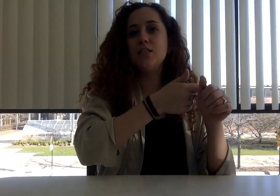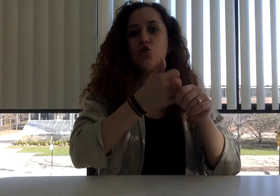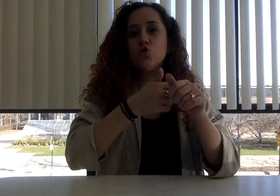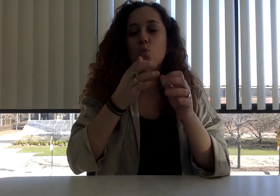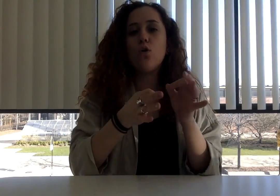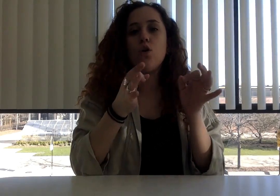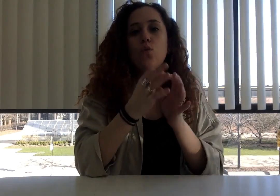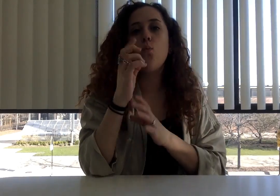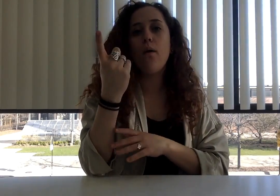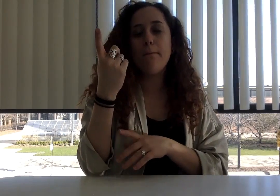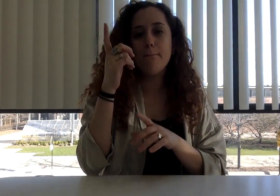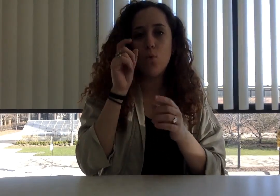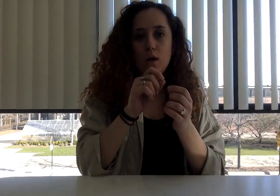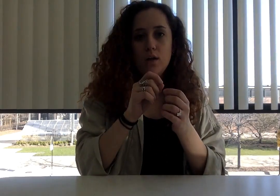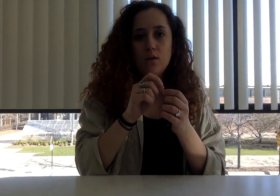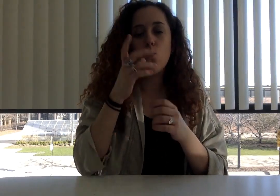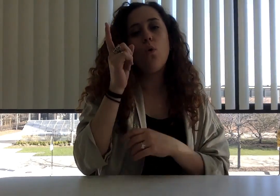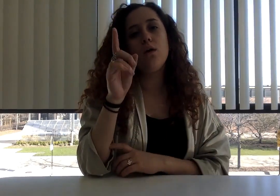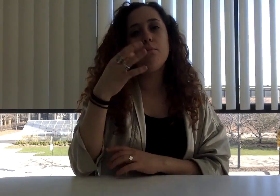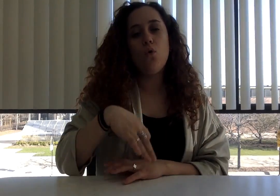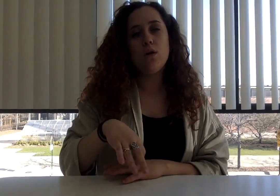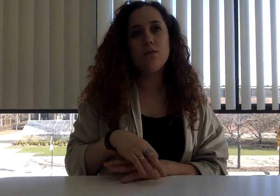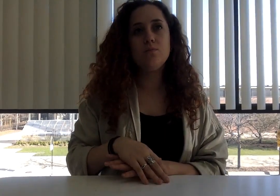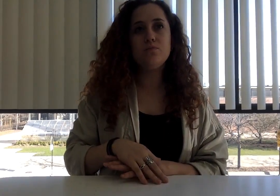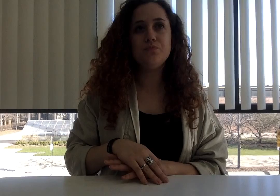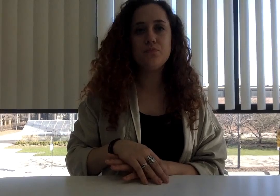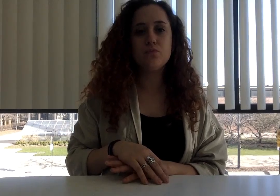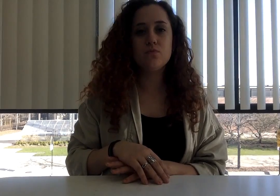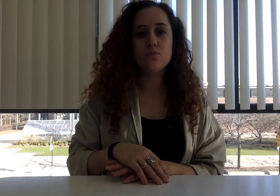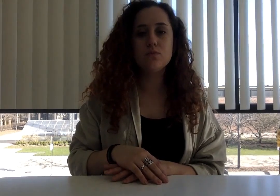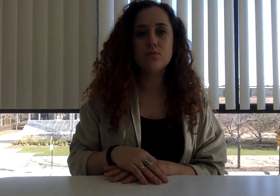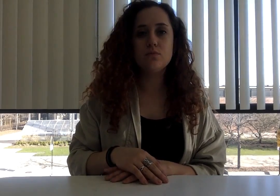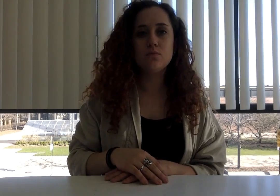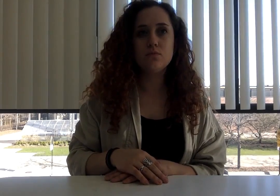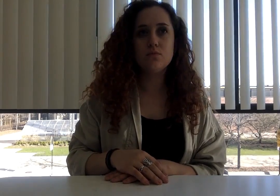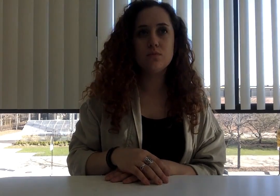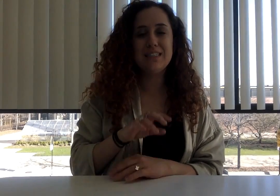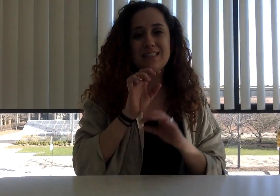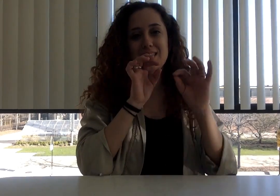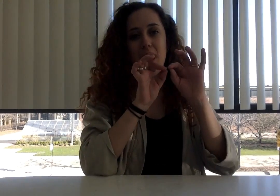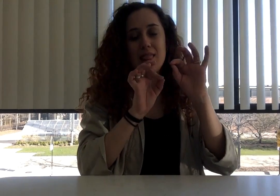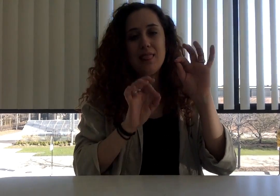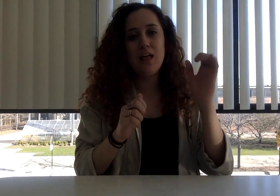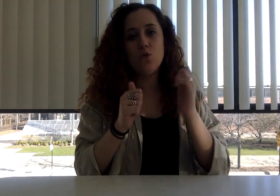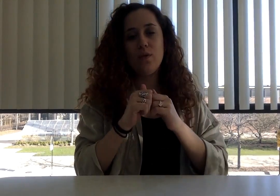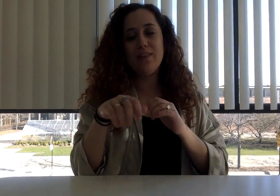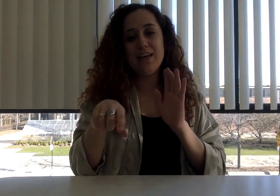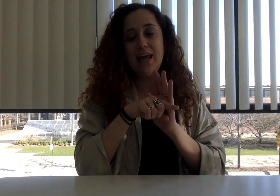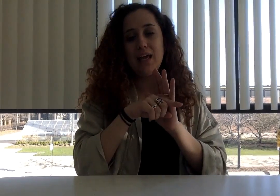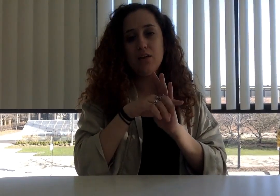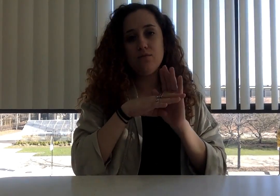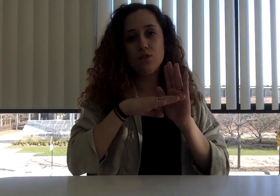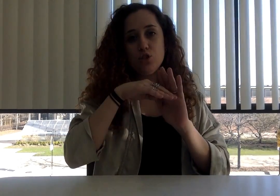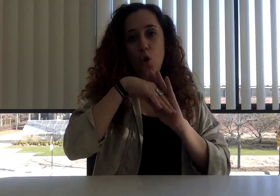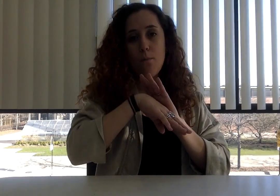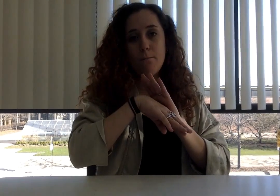5 points came from line 2, the dotted line with the negative slope, because as promised, it was not going to be an integer